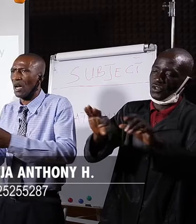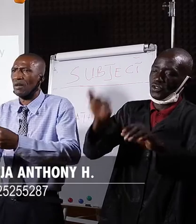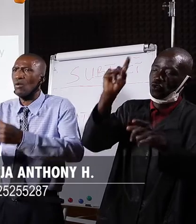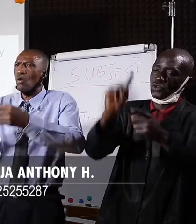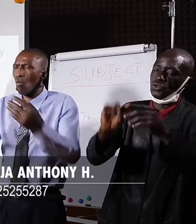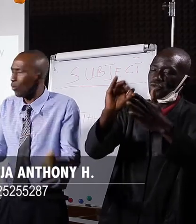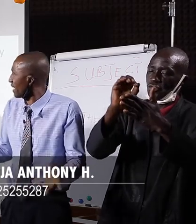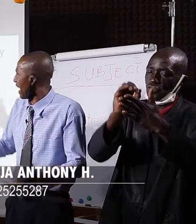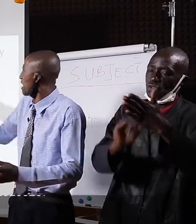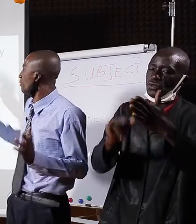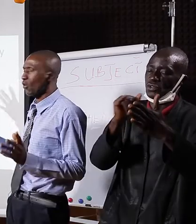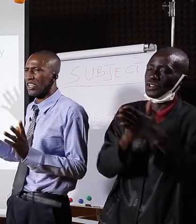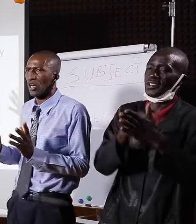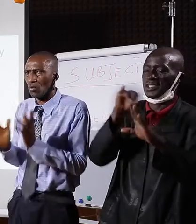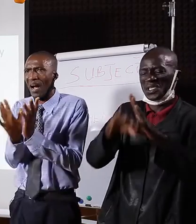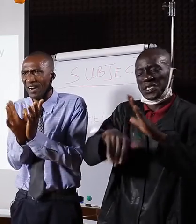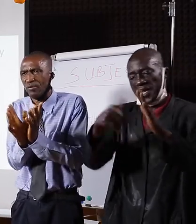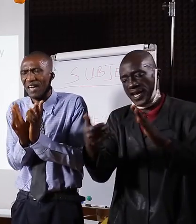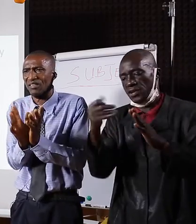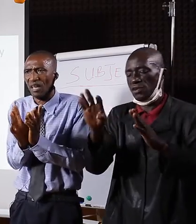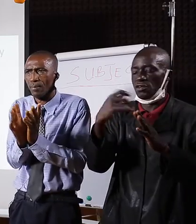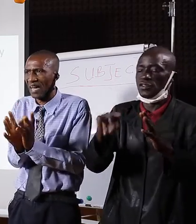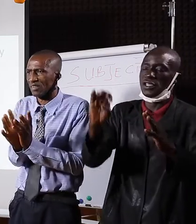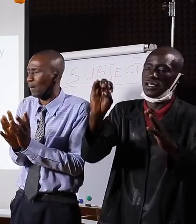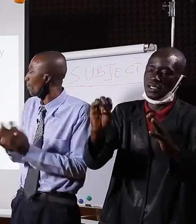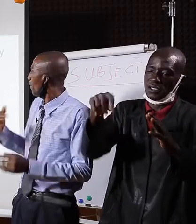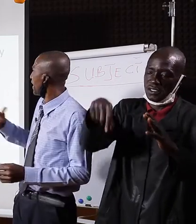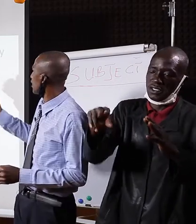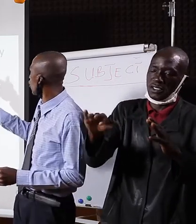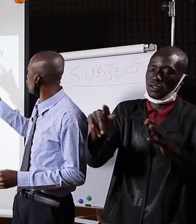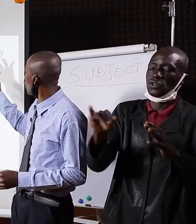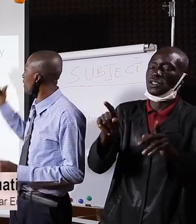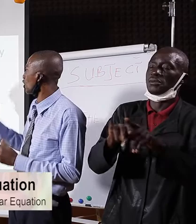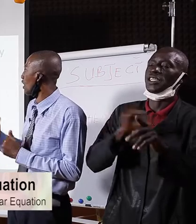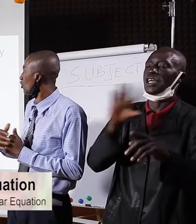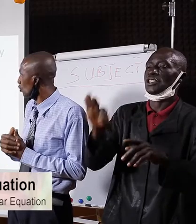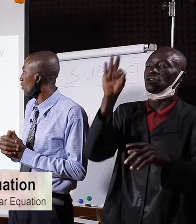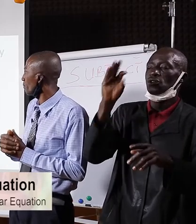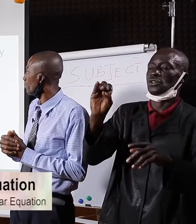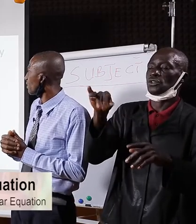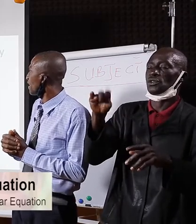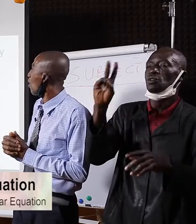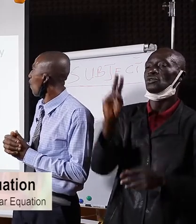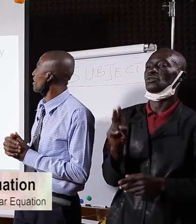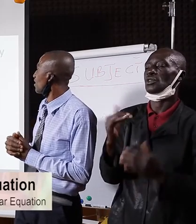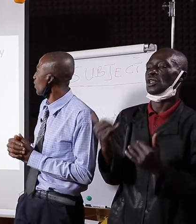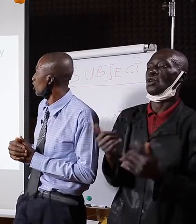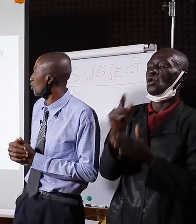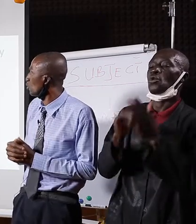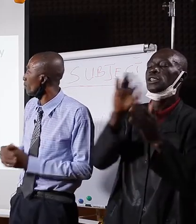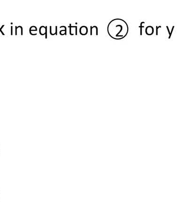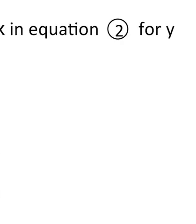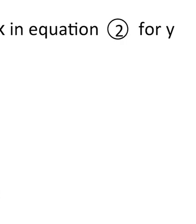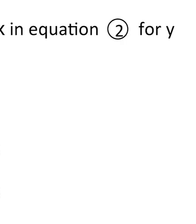in any of the equations. You arrive at the same answer. But I chose equation 2. Now, what is